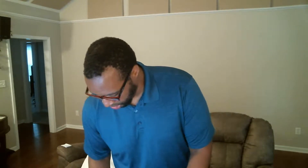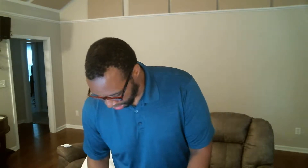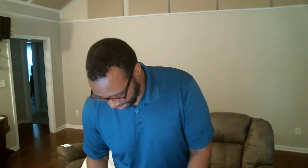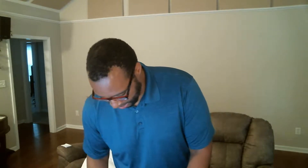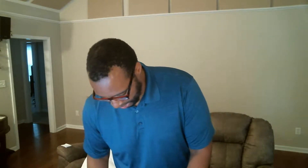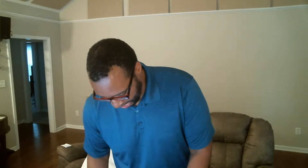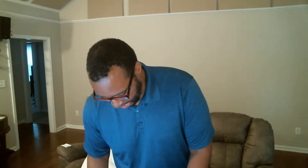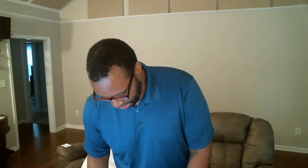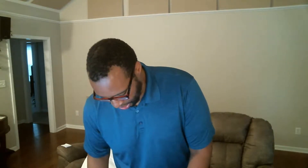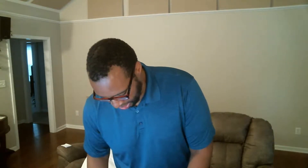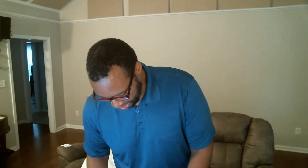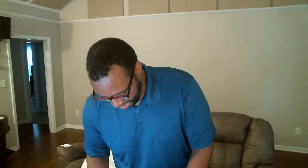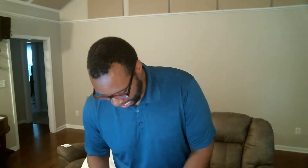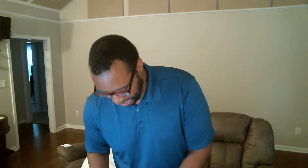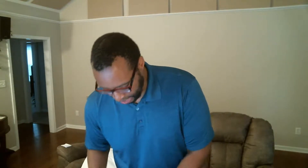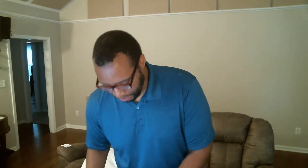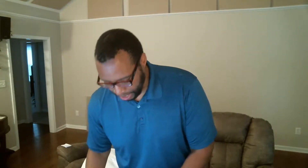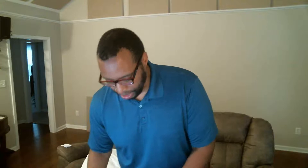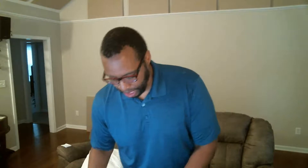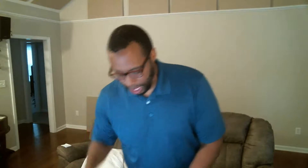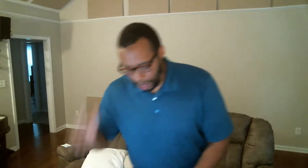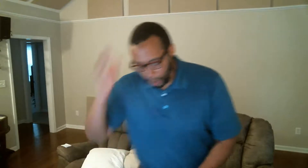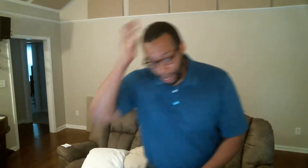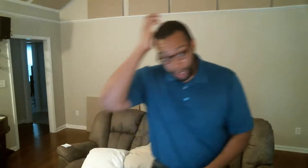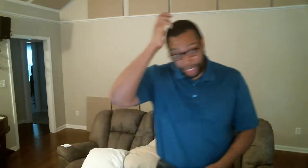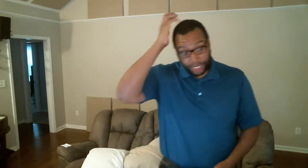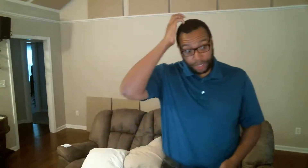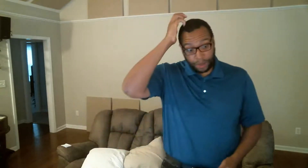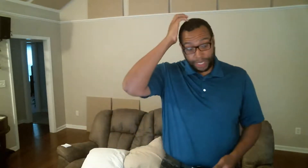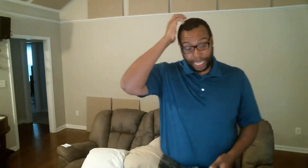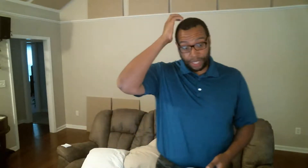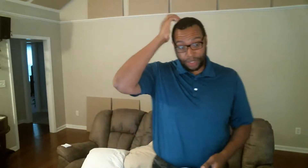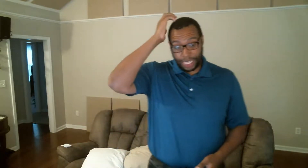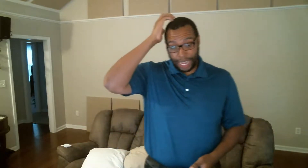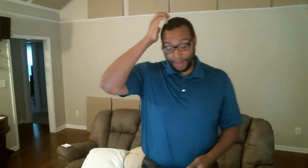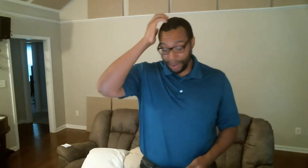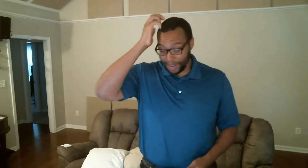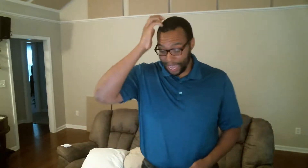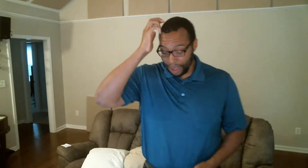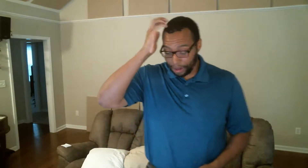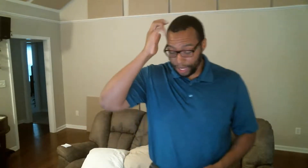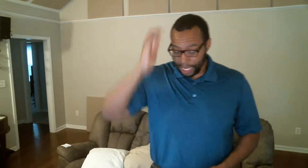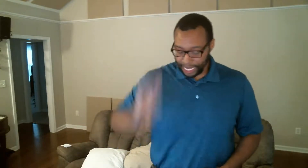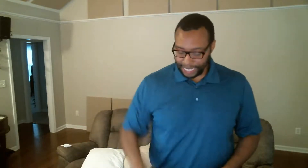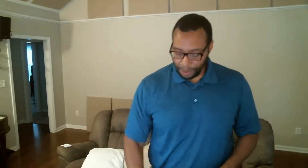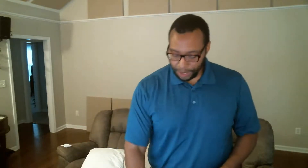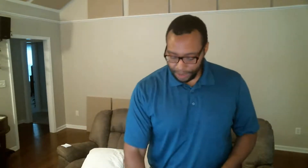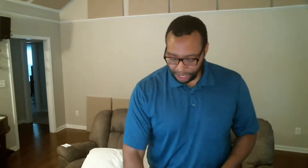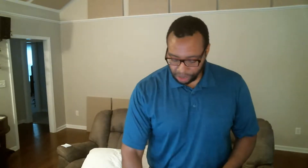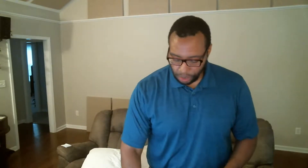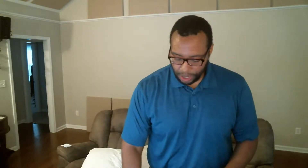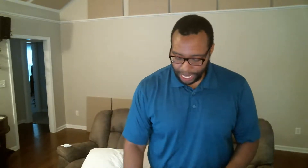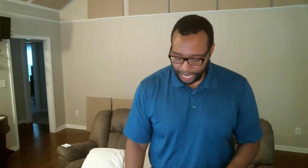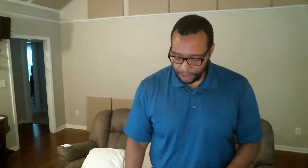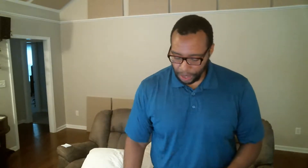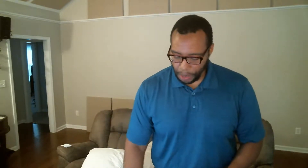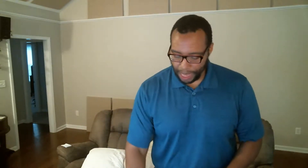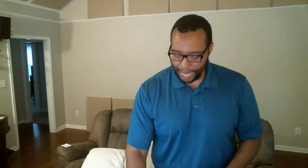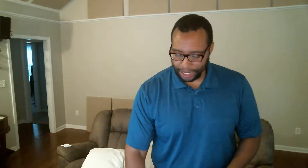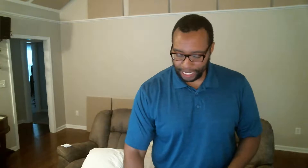job tonight learning your sign language. What I want you to do, I'm going to take a little time here now, is that I want to make sure that you know that the